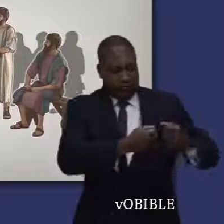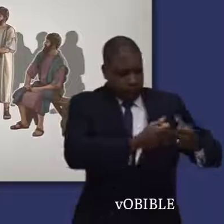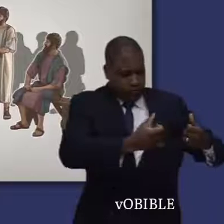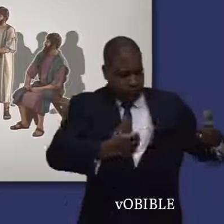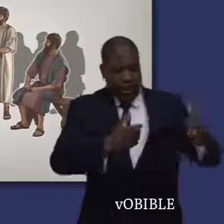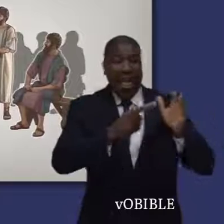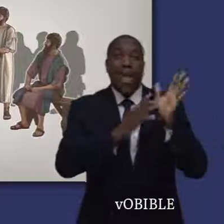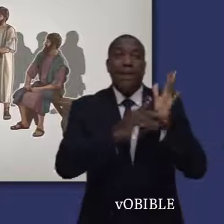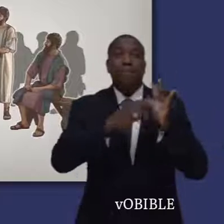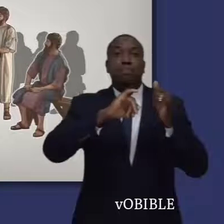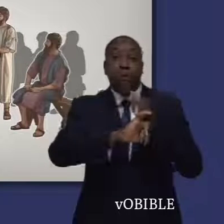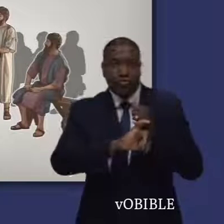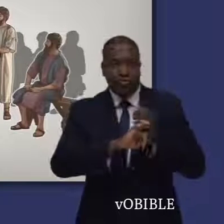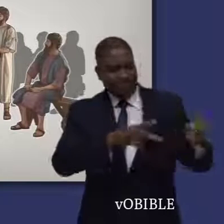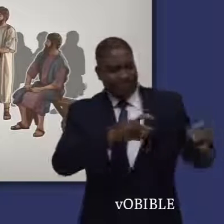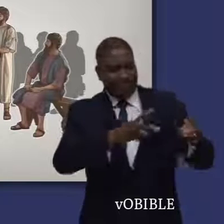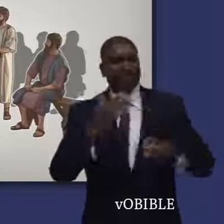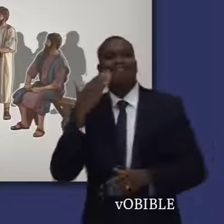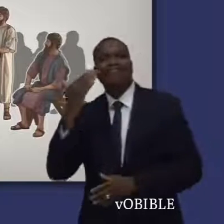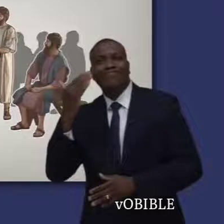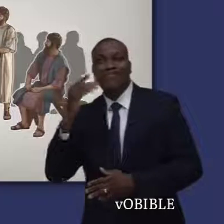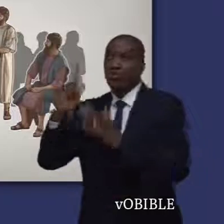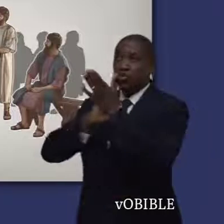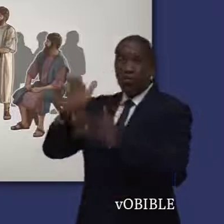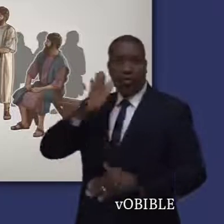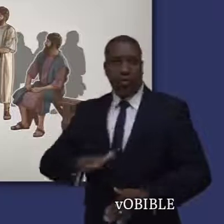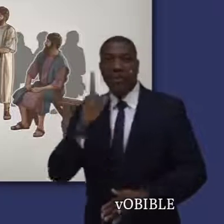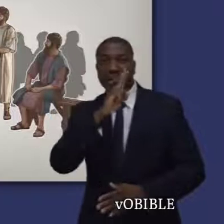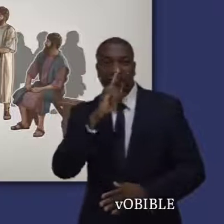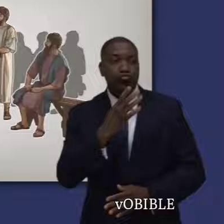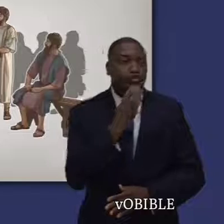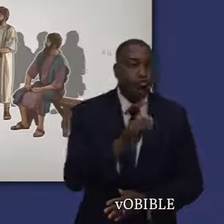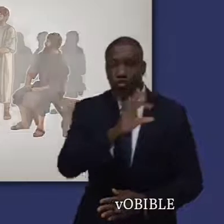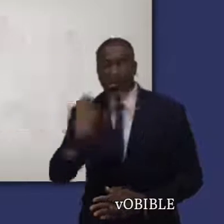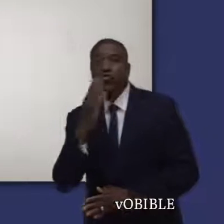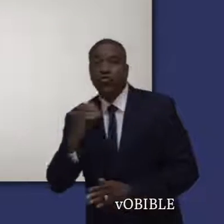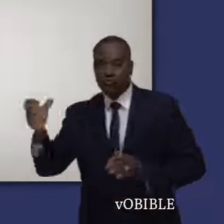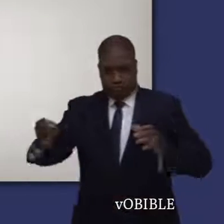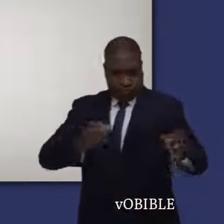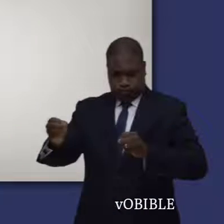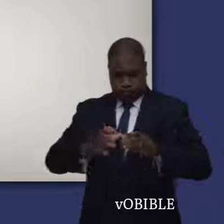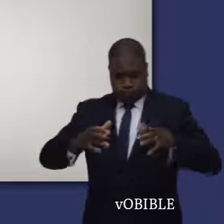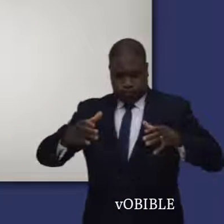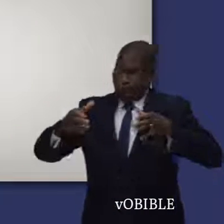the book of Amos to show that Jehovah would gather kingdom heirs from both Jews and Gentiles.